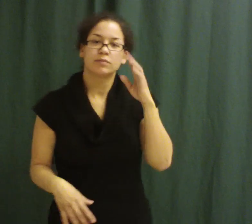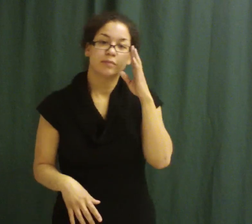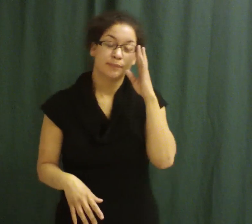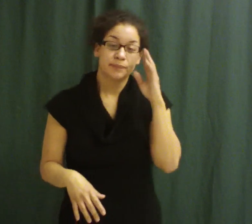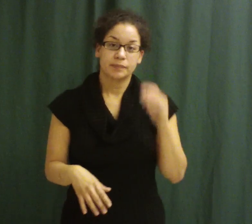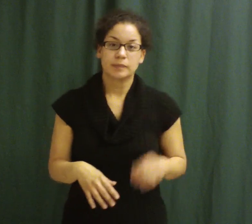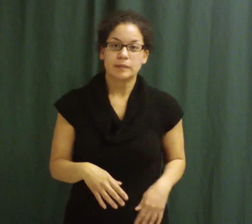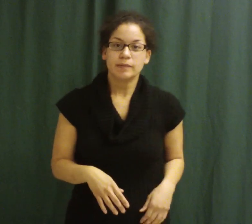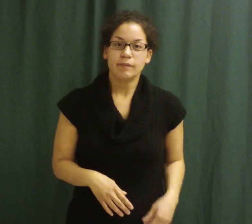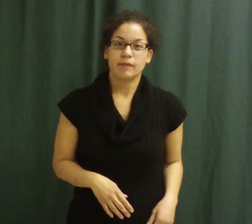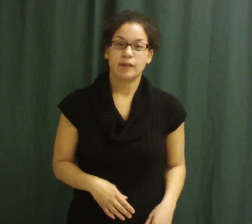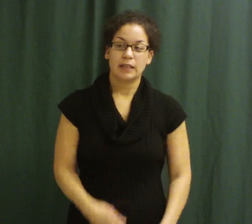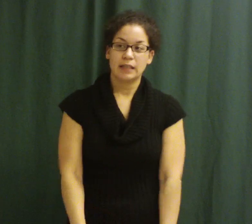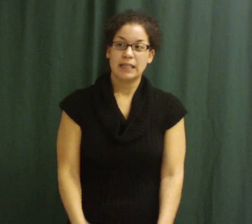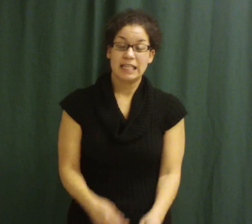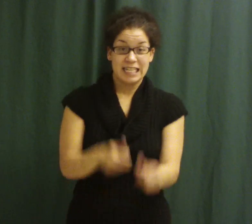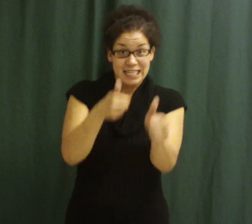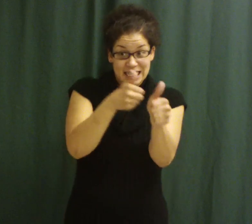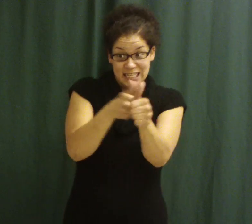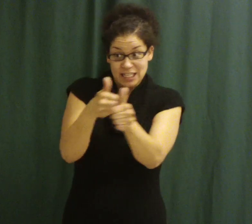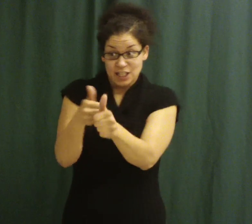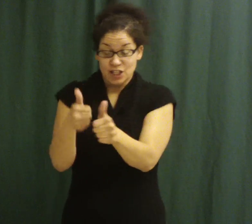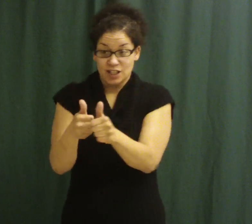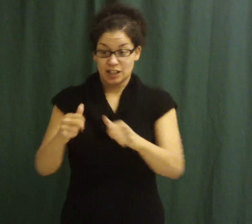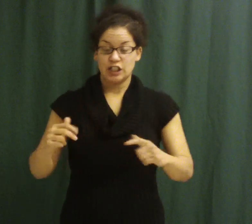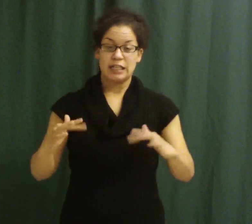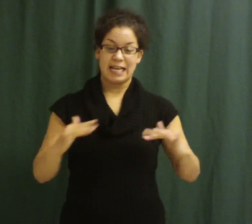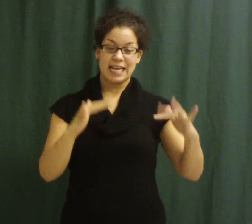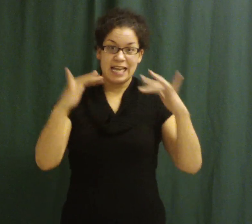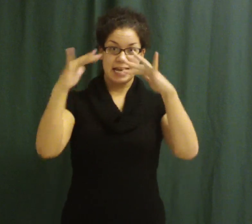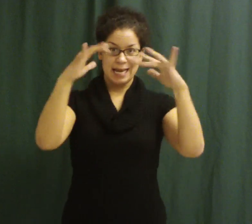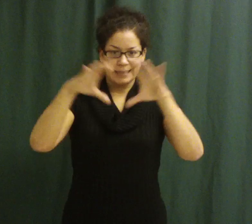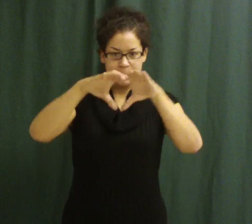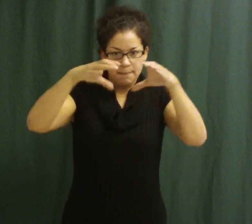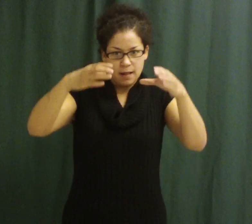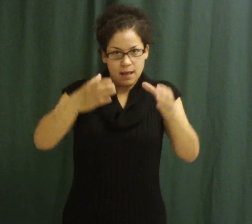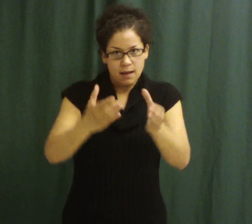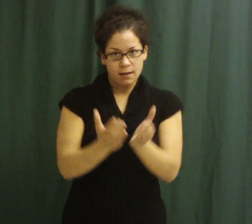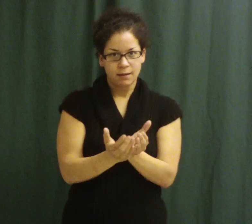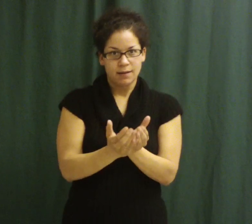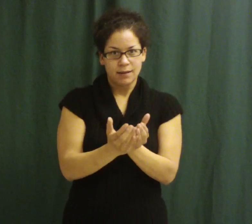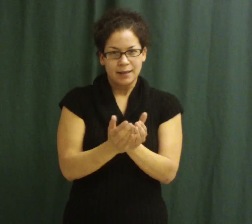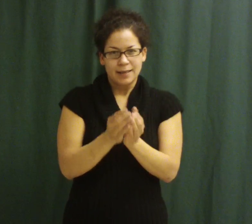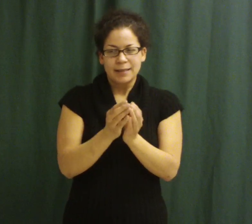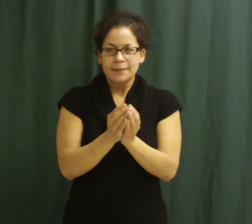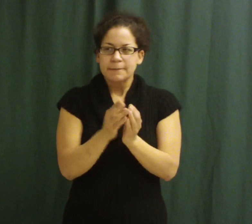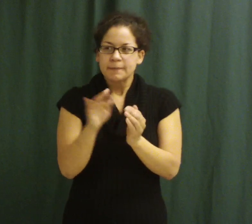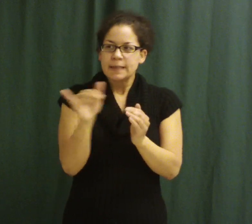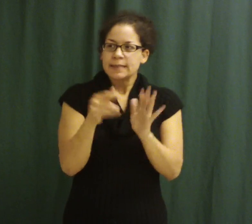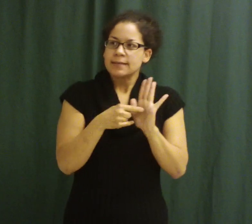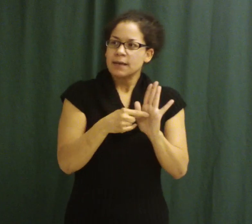Each gas giant planet is like a miniature solar system.